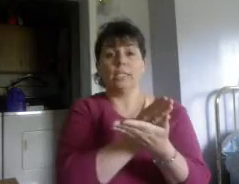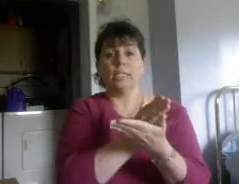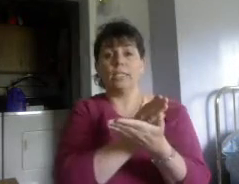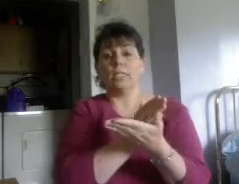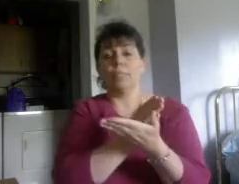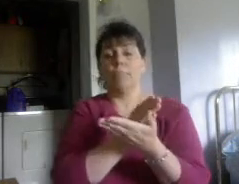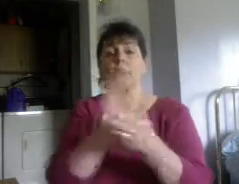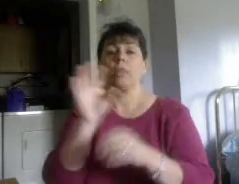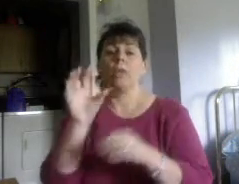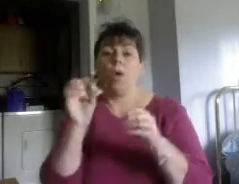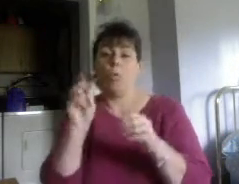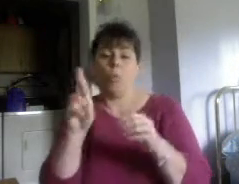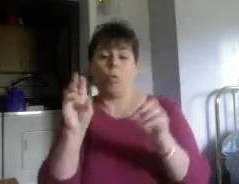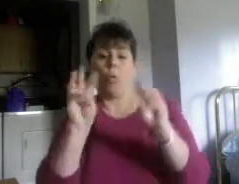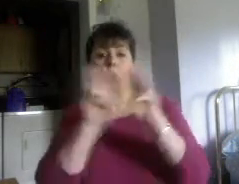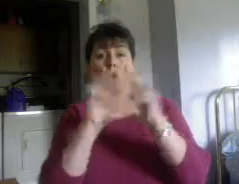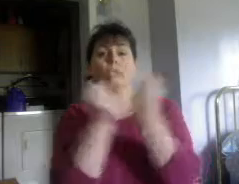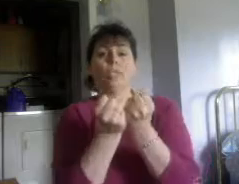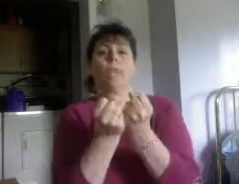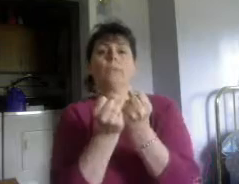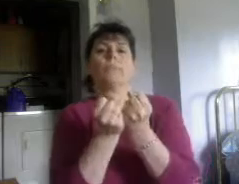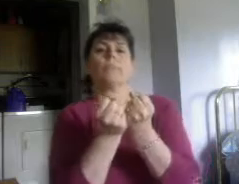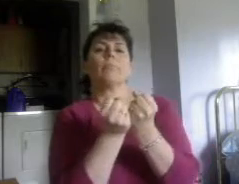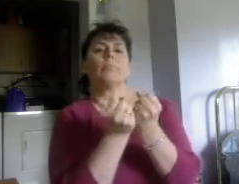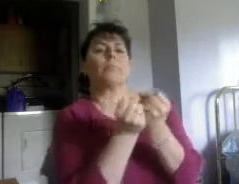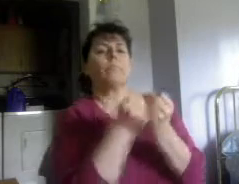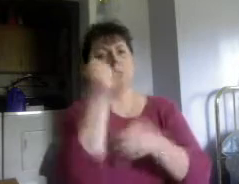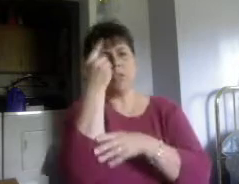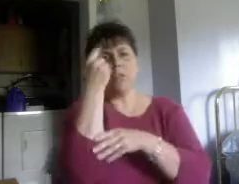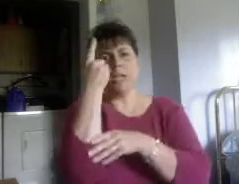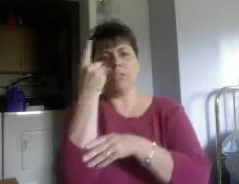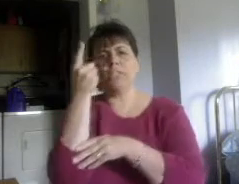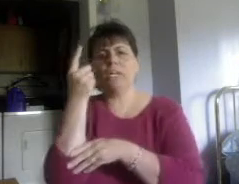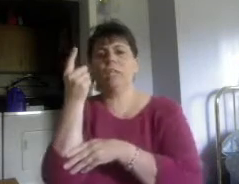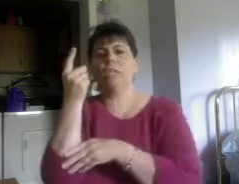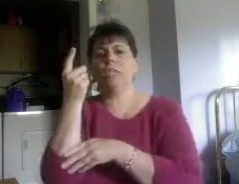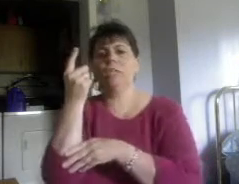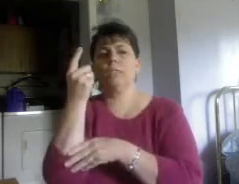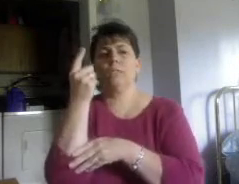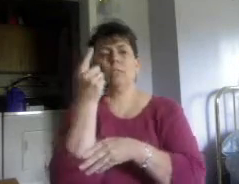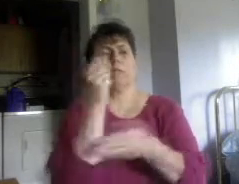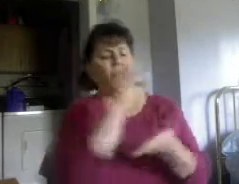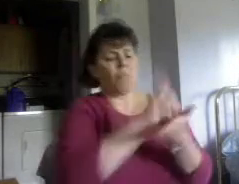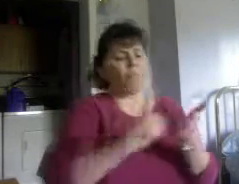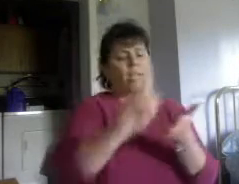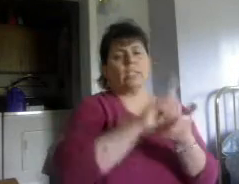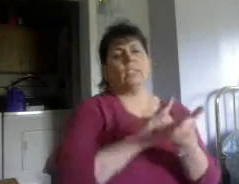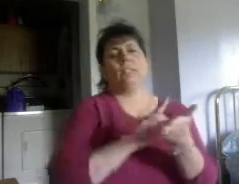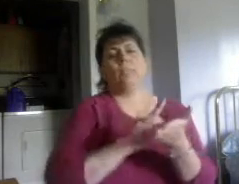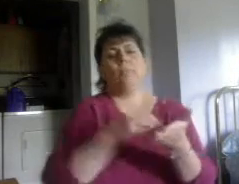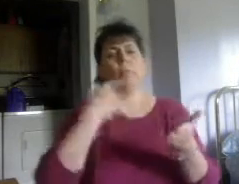for lunch. To understand racism, we must define this and recognize its two key